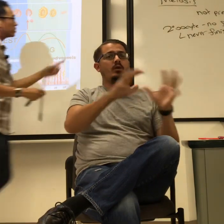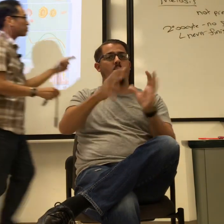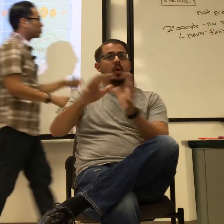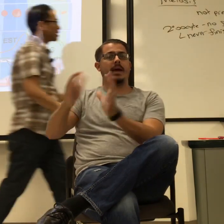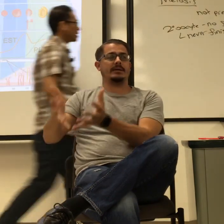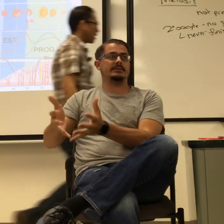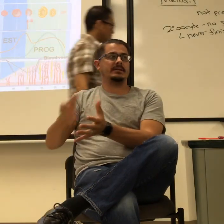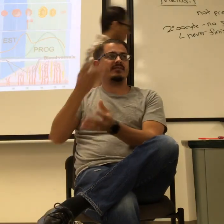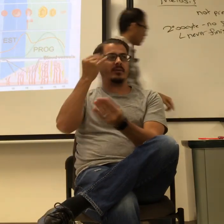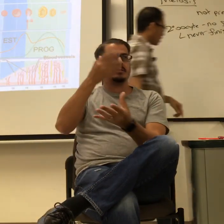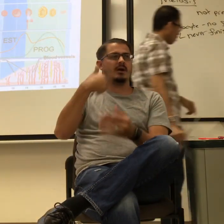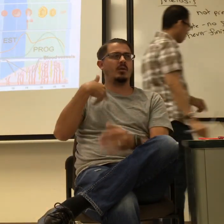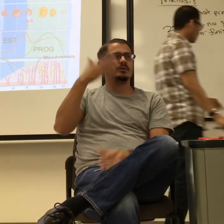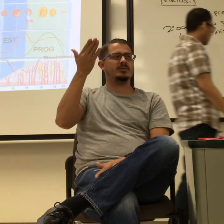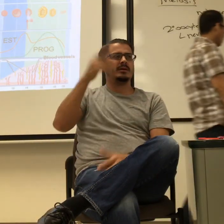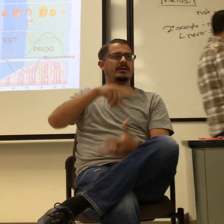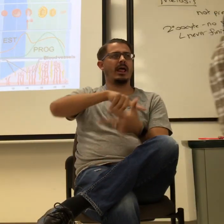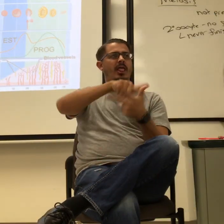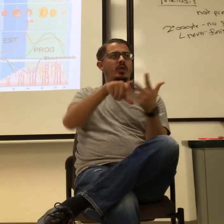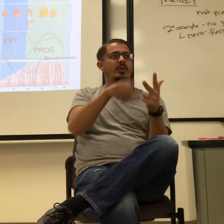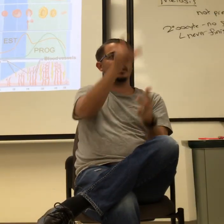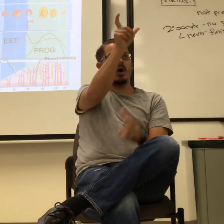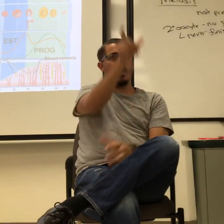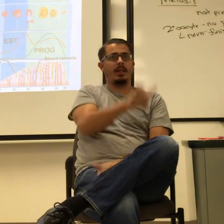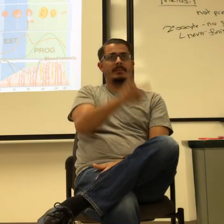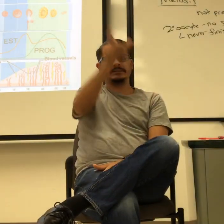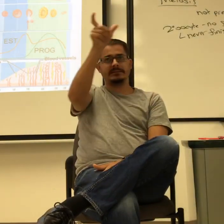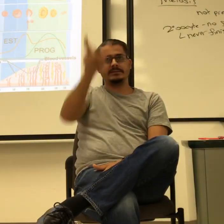I always present it as 3 columns on the board.